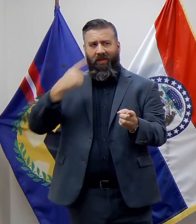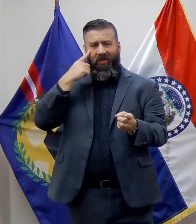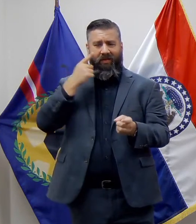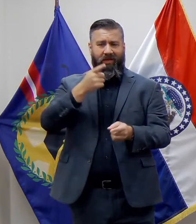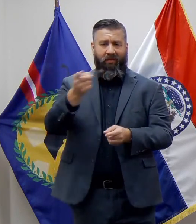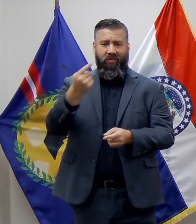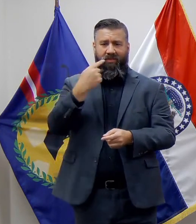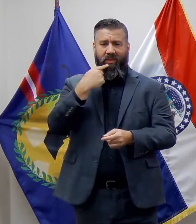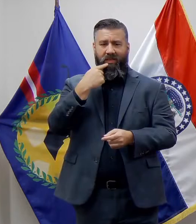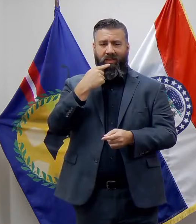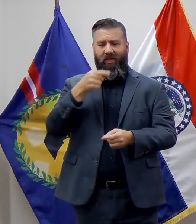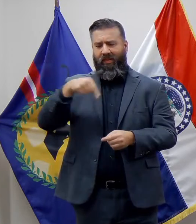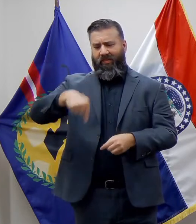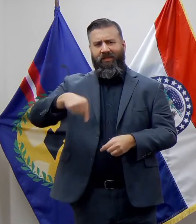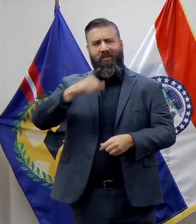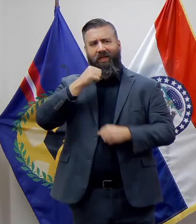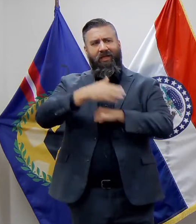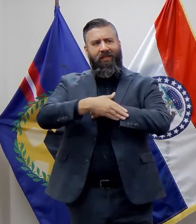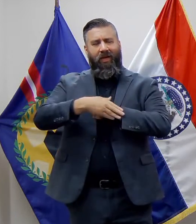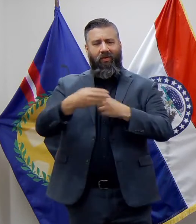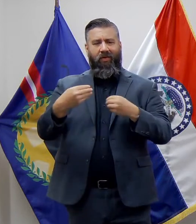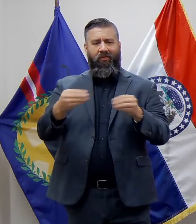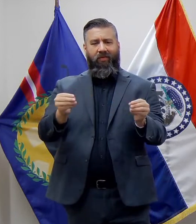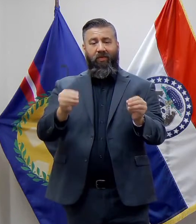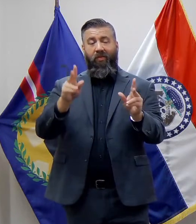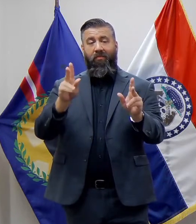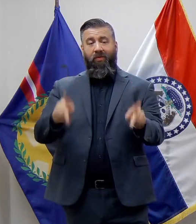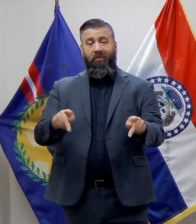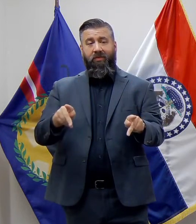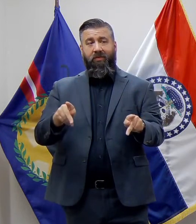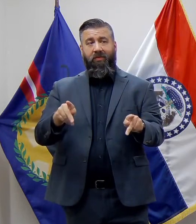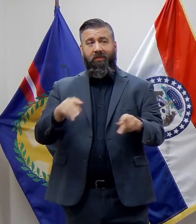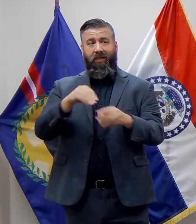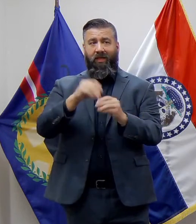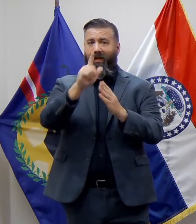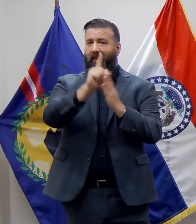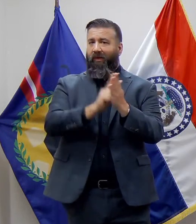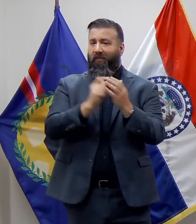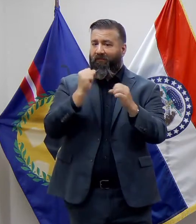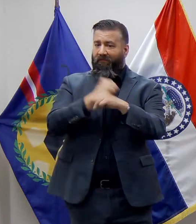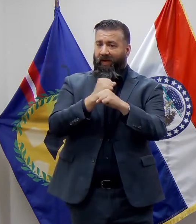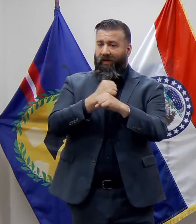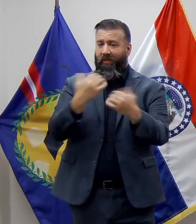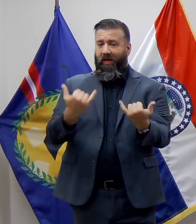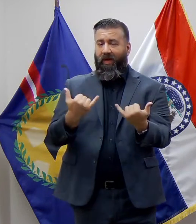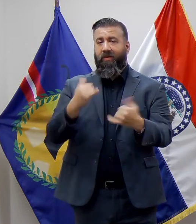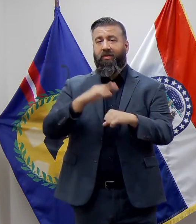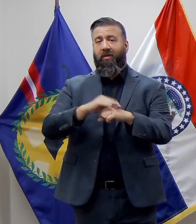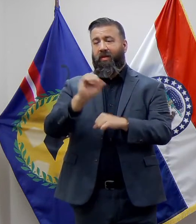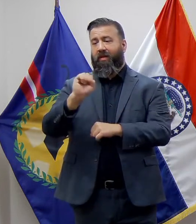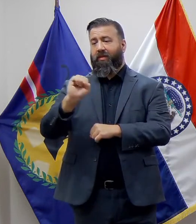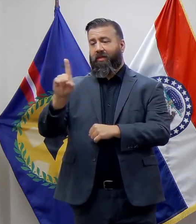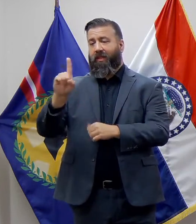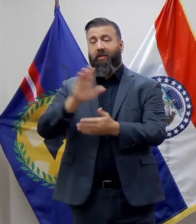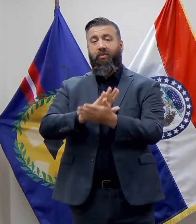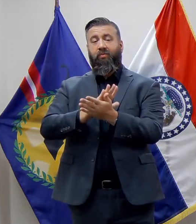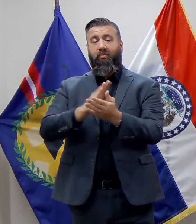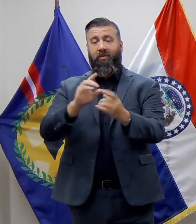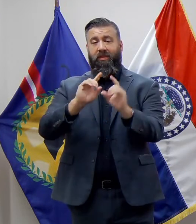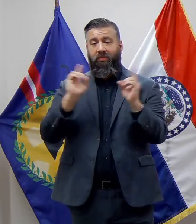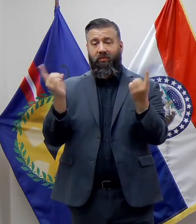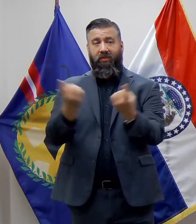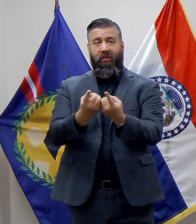that since these are not county offices, like the person who's in legal right now is on the SSD school district, which is not a